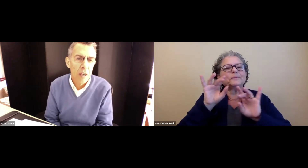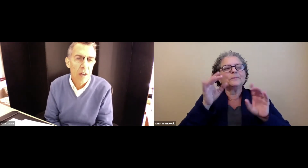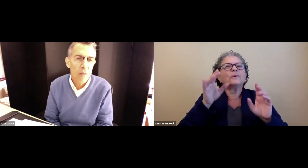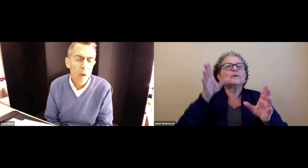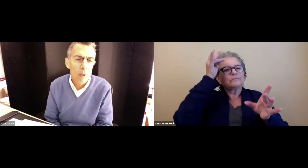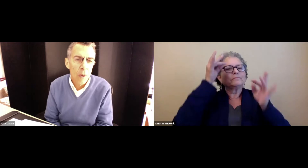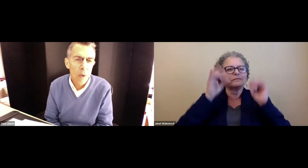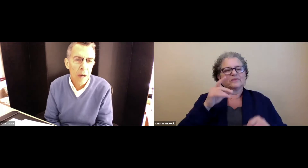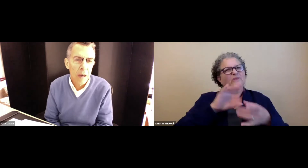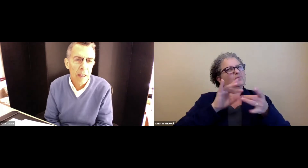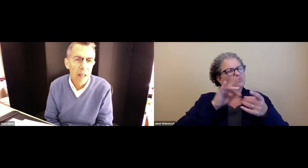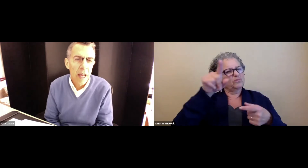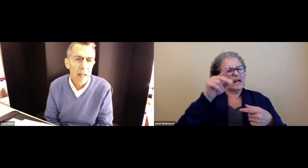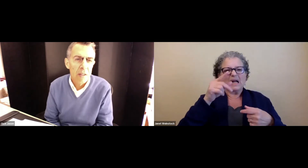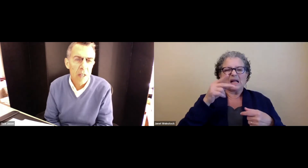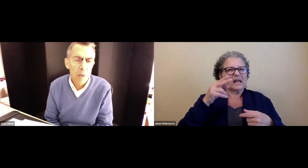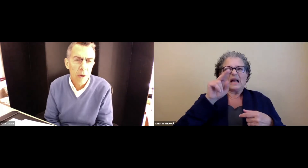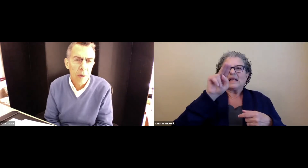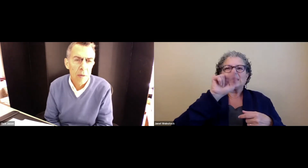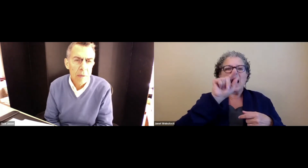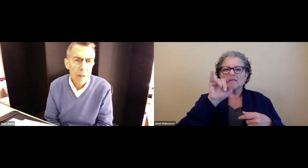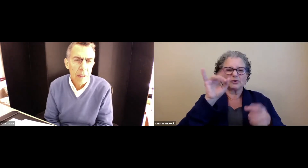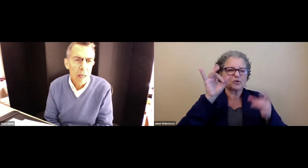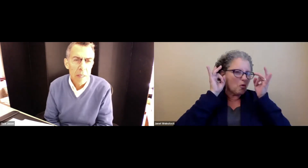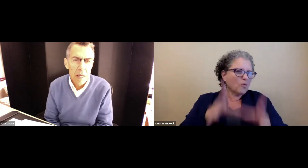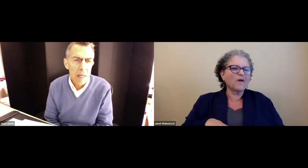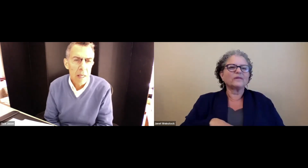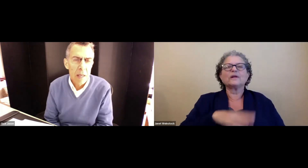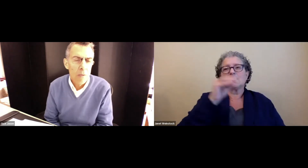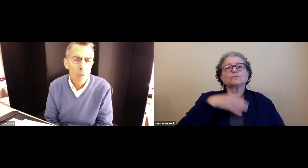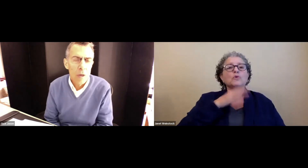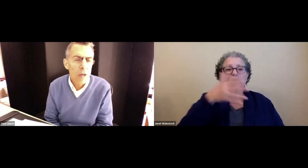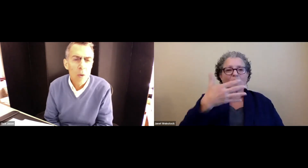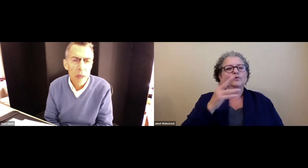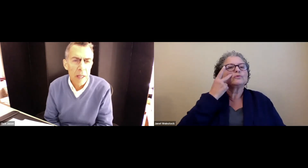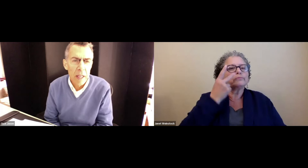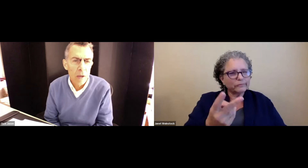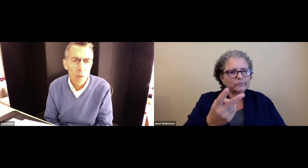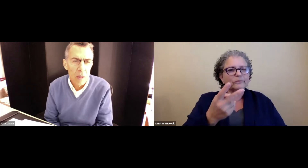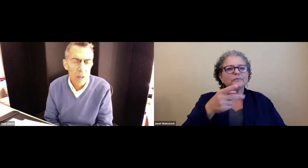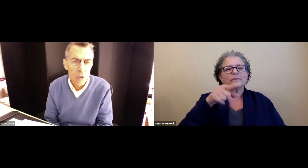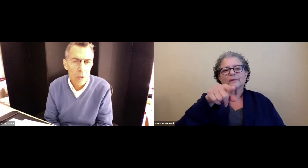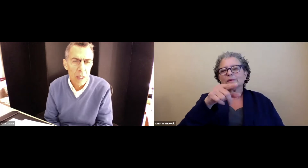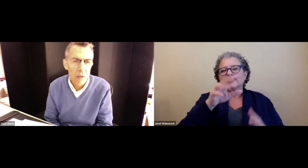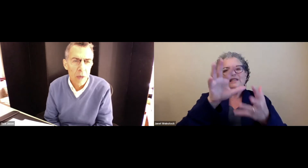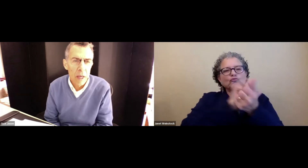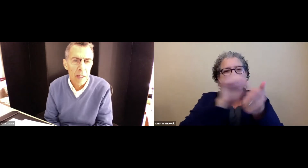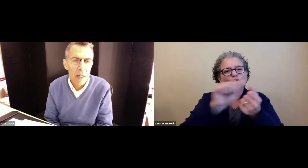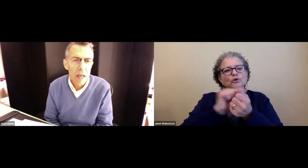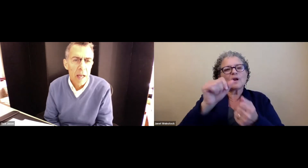what was going on. And it stuck with Oma. I mean, knowing that Hitler was truly evil and seeing